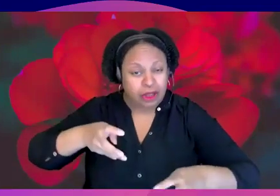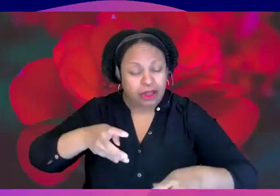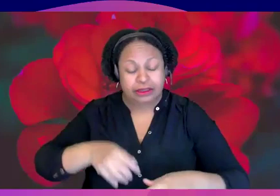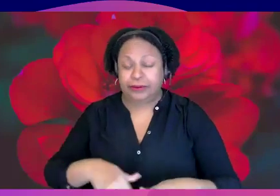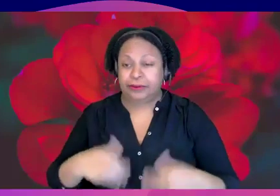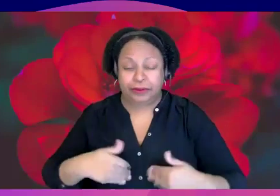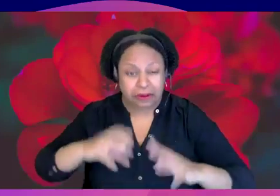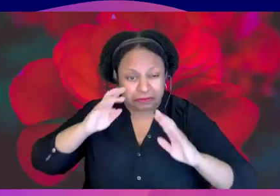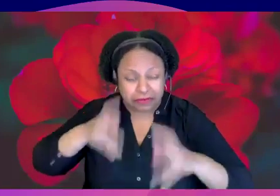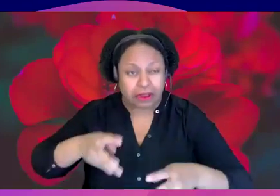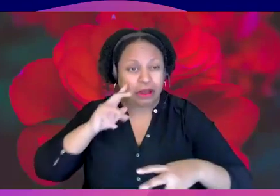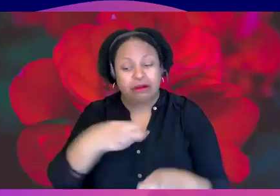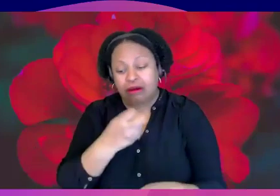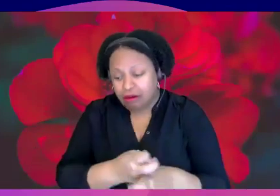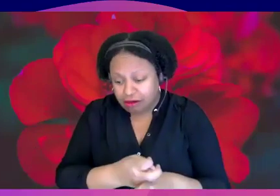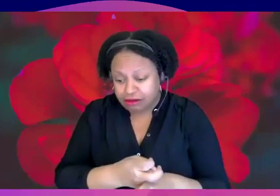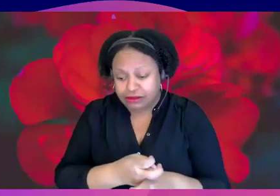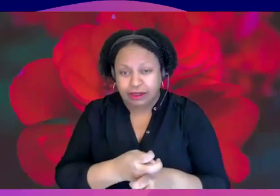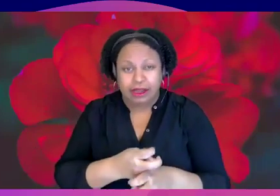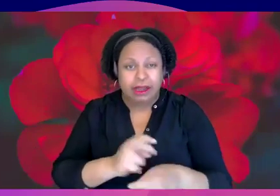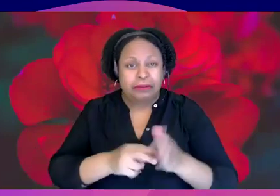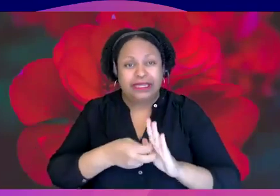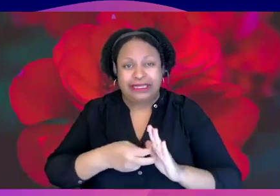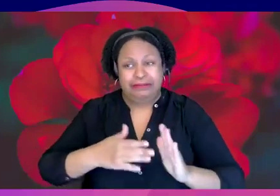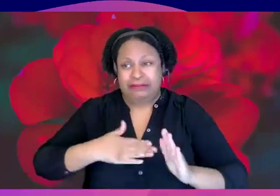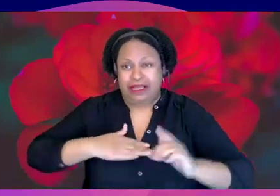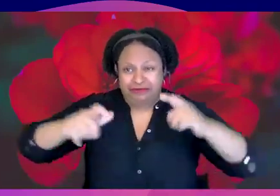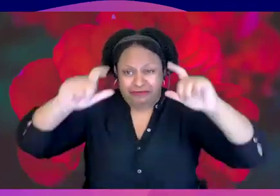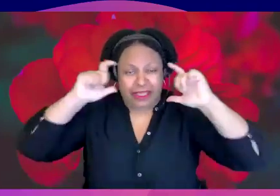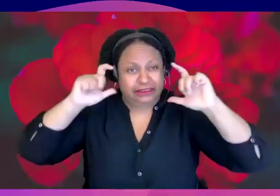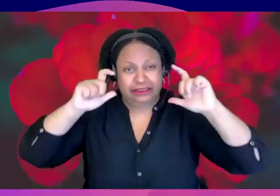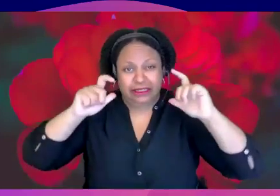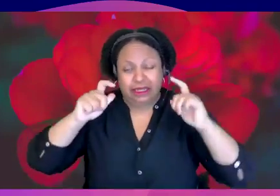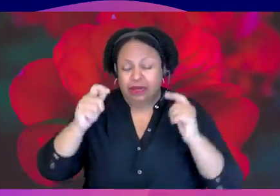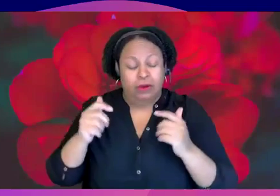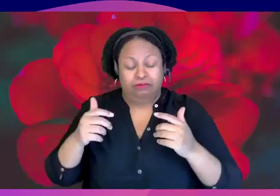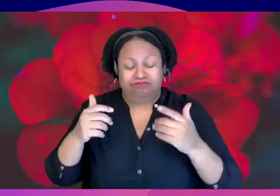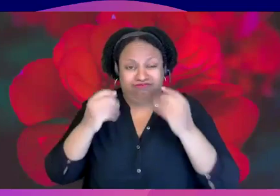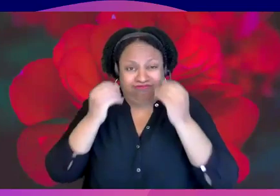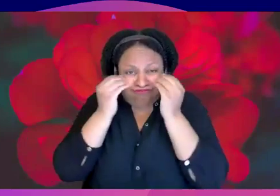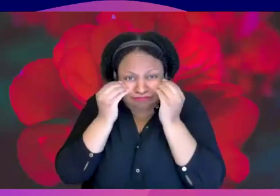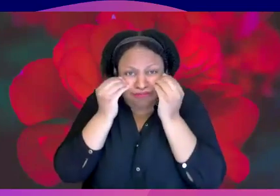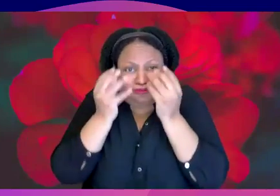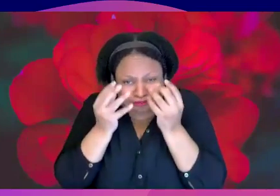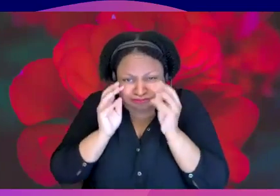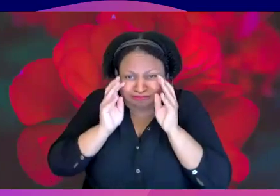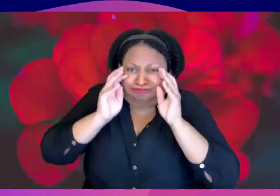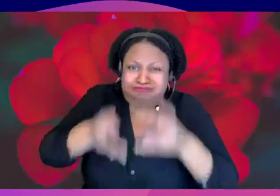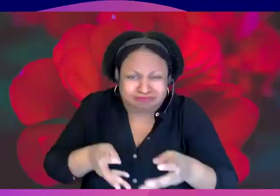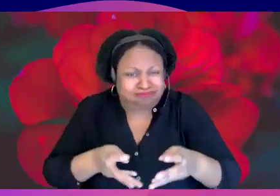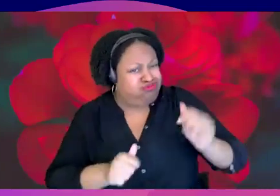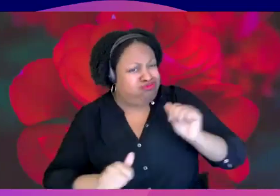fluid in my body was trying to come out my face. It was very dramatic. So after I'd